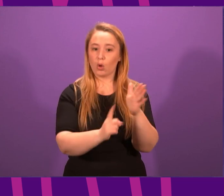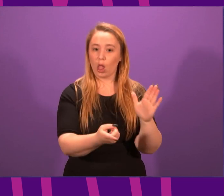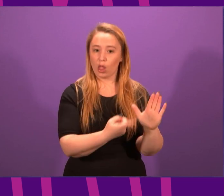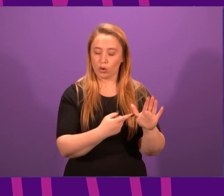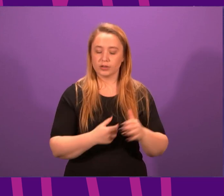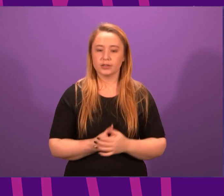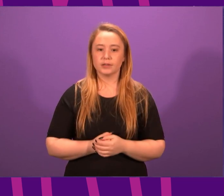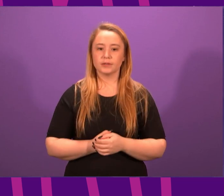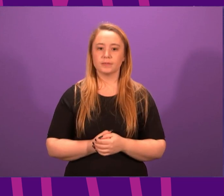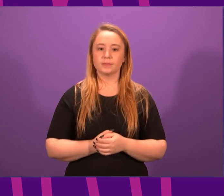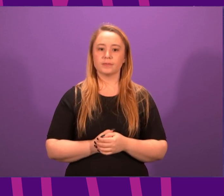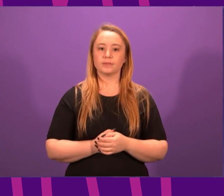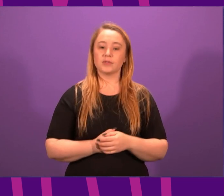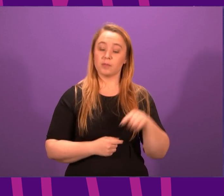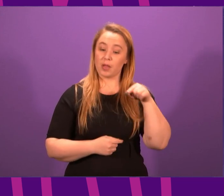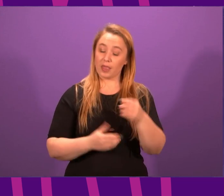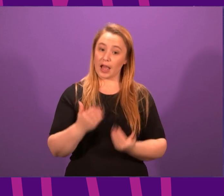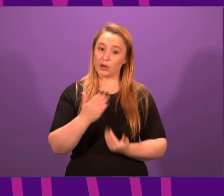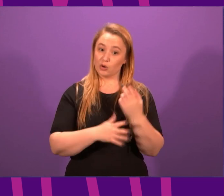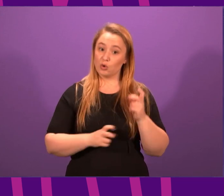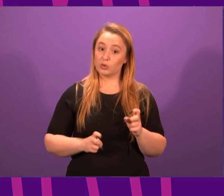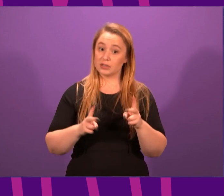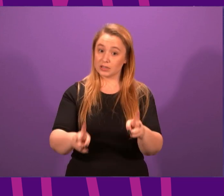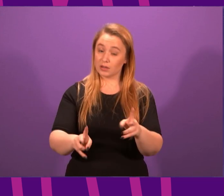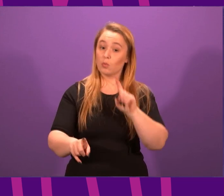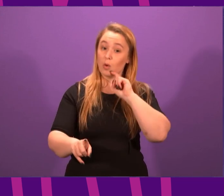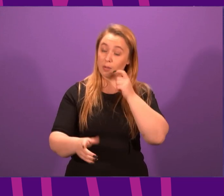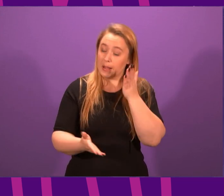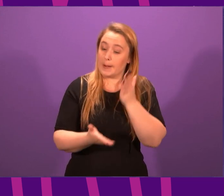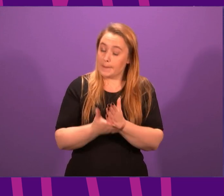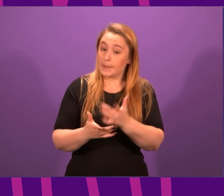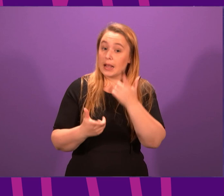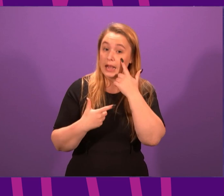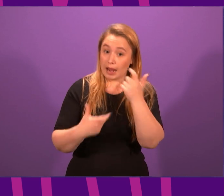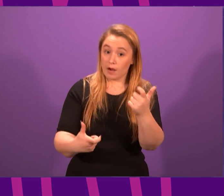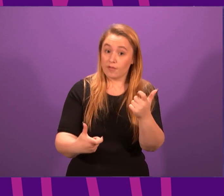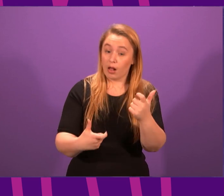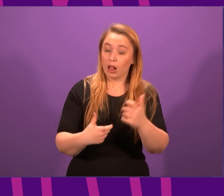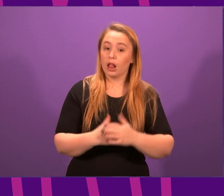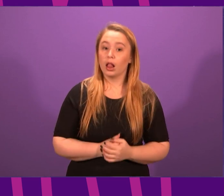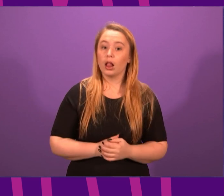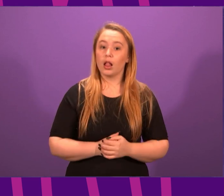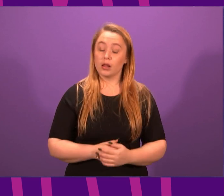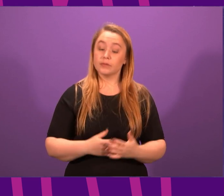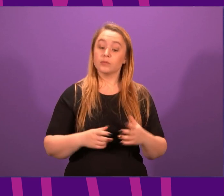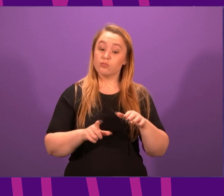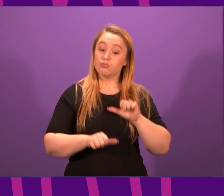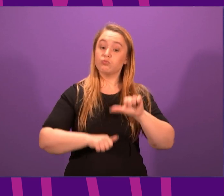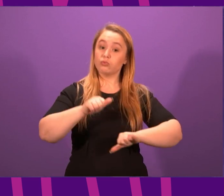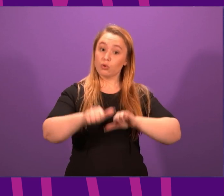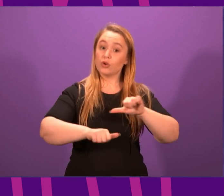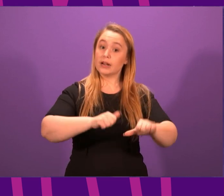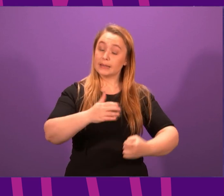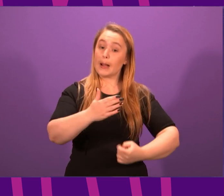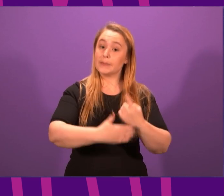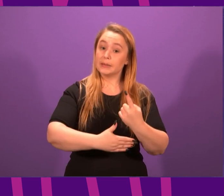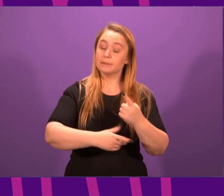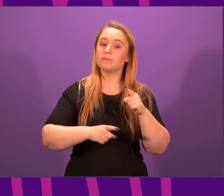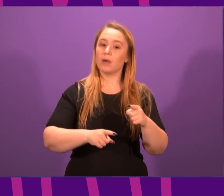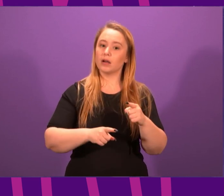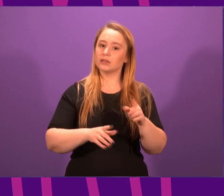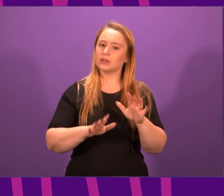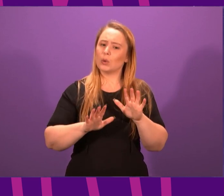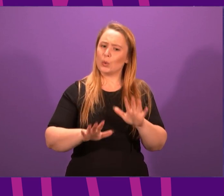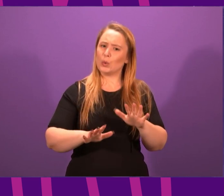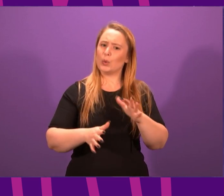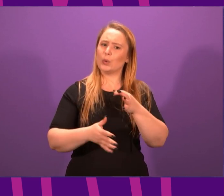initially to this new system, we will be deliberately cautious. As I said earlier, we are seeing signs of progress, but the situation is fragile and it